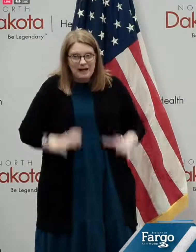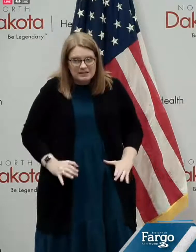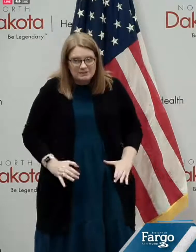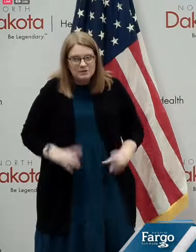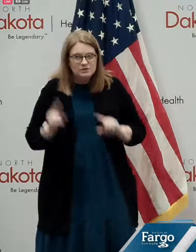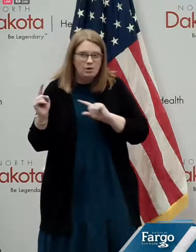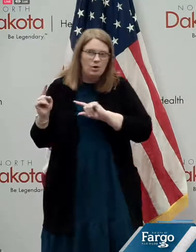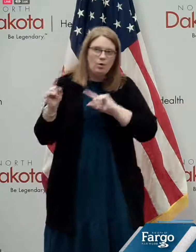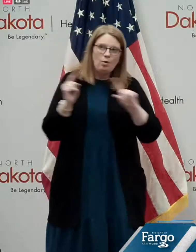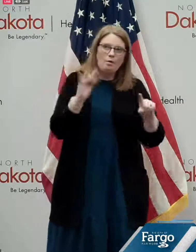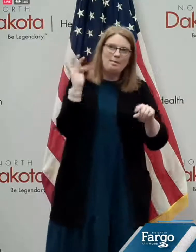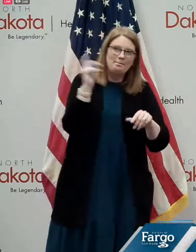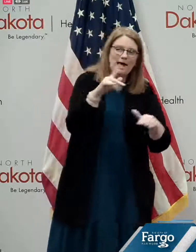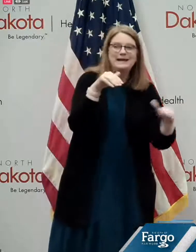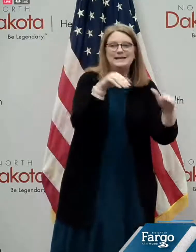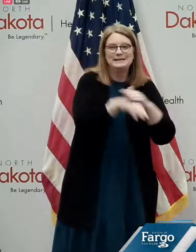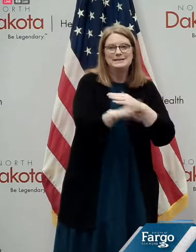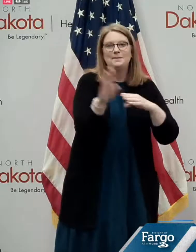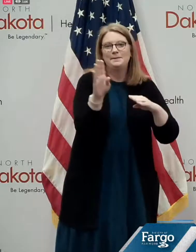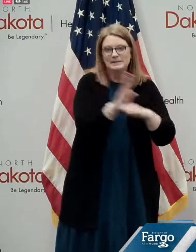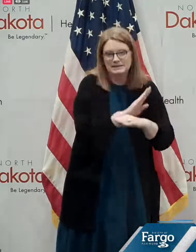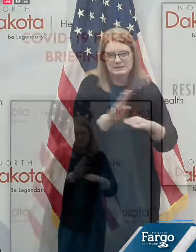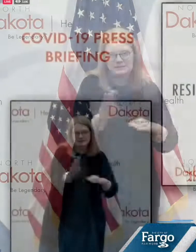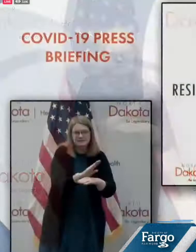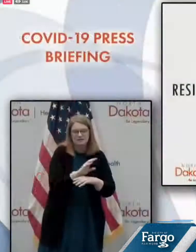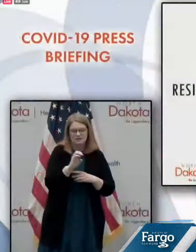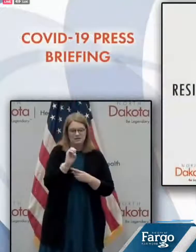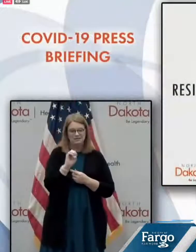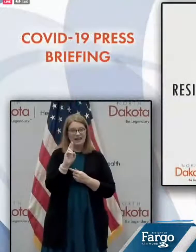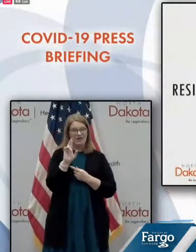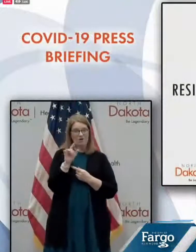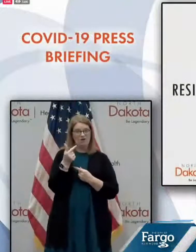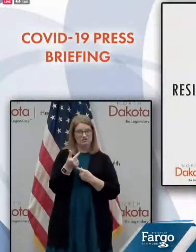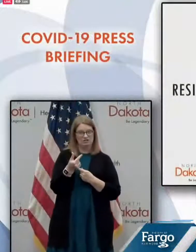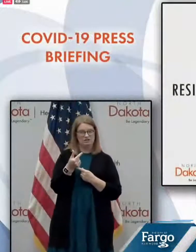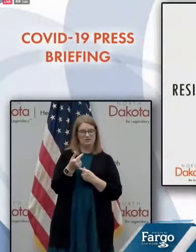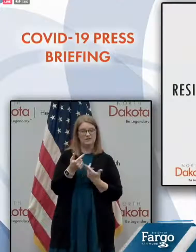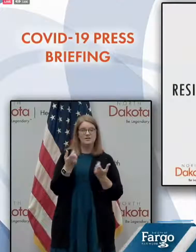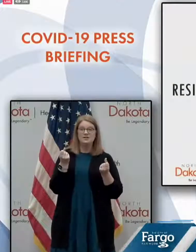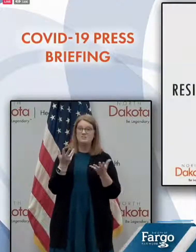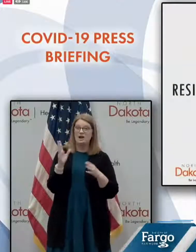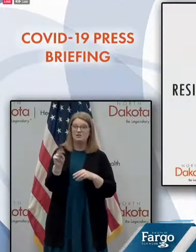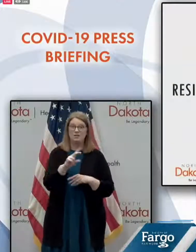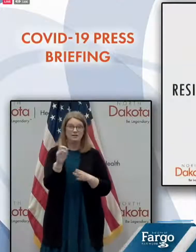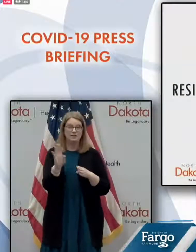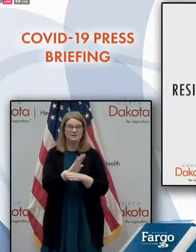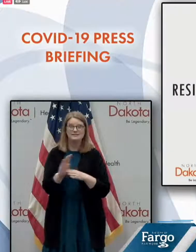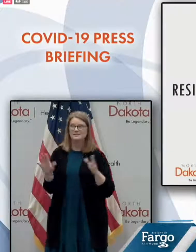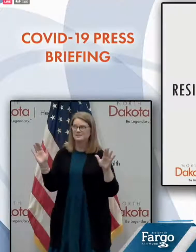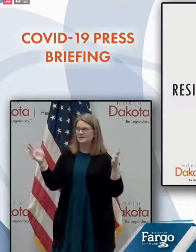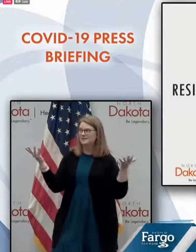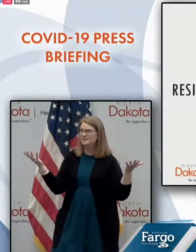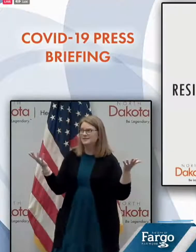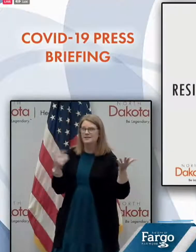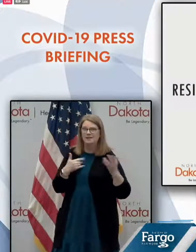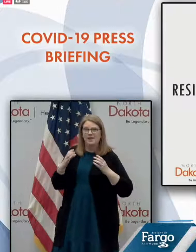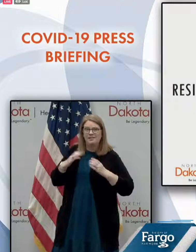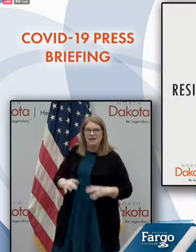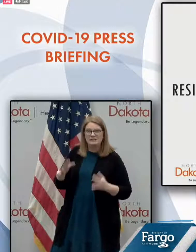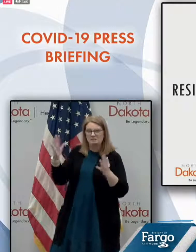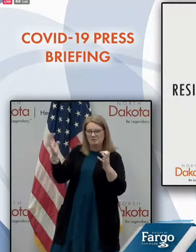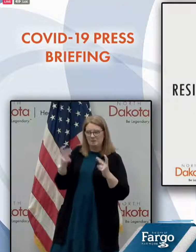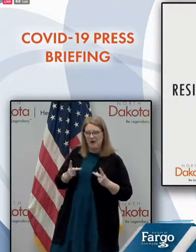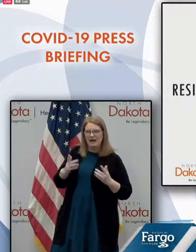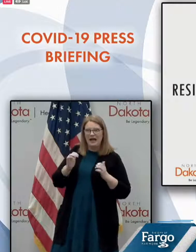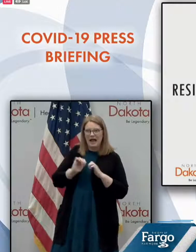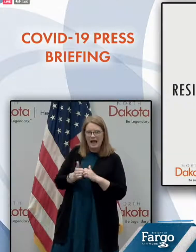to the marketplace. The ERG is one answer to the question being asked by North Dakota businesses: how do I get our customers back into